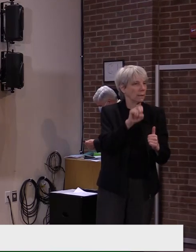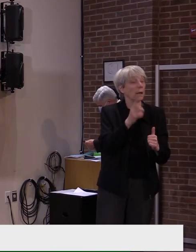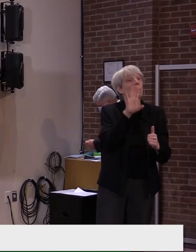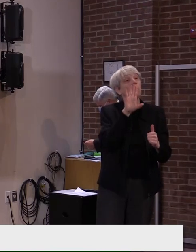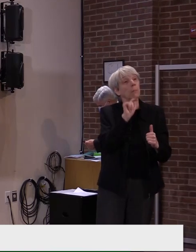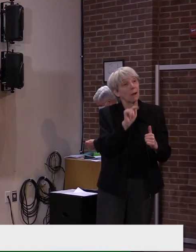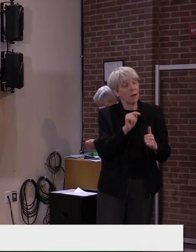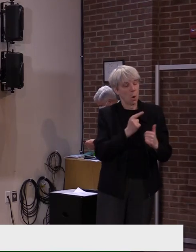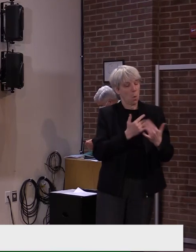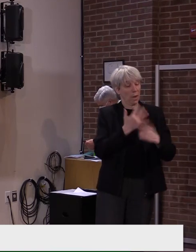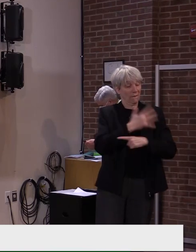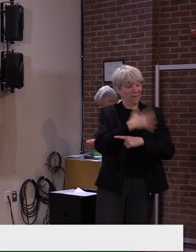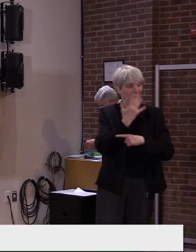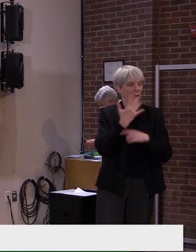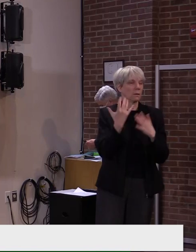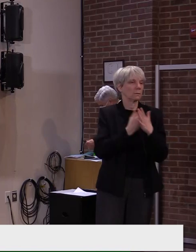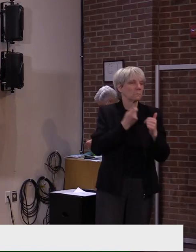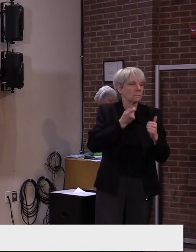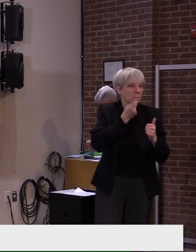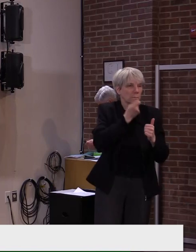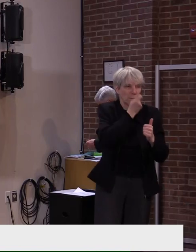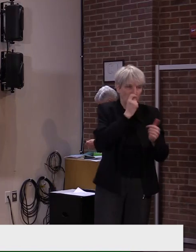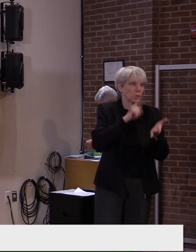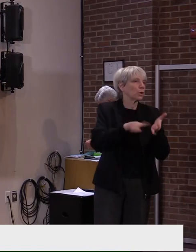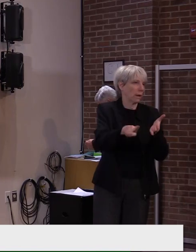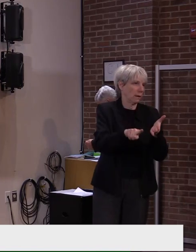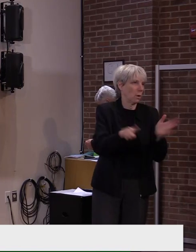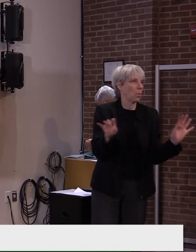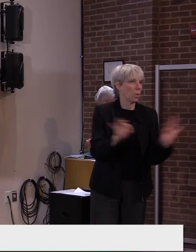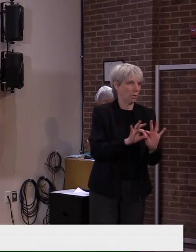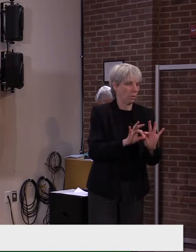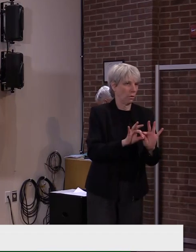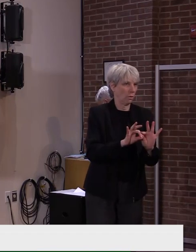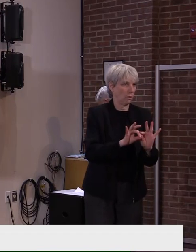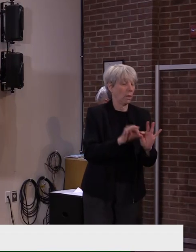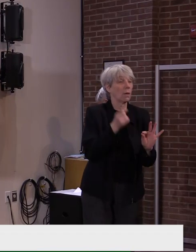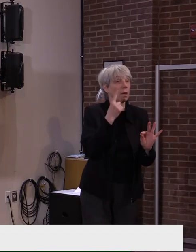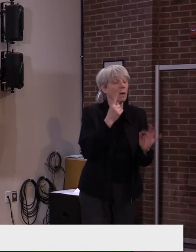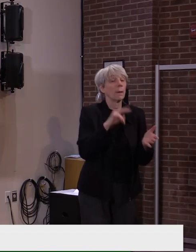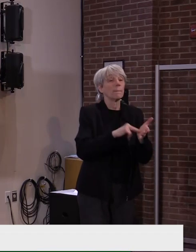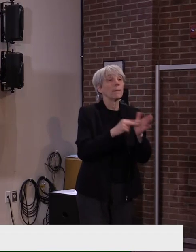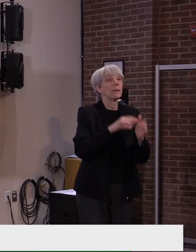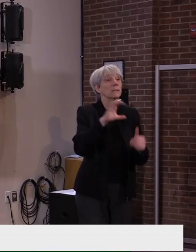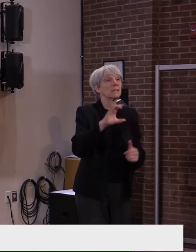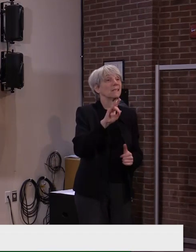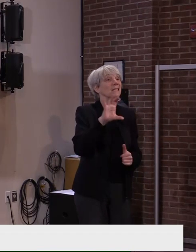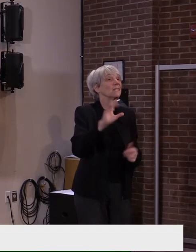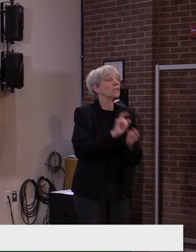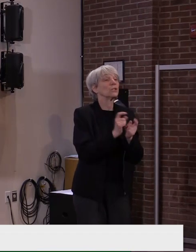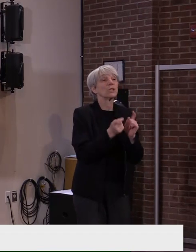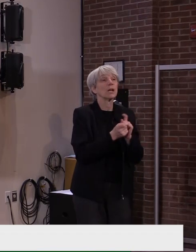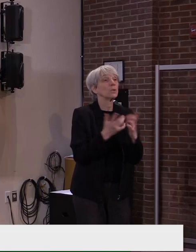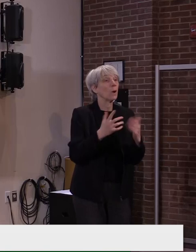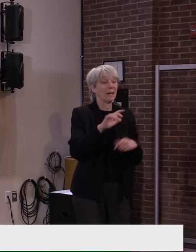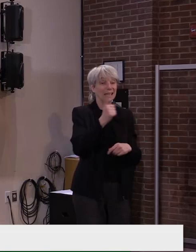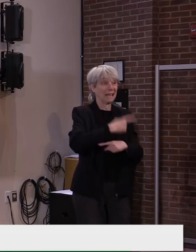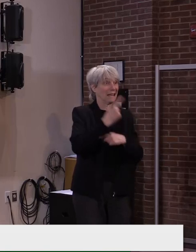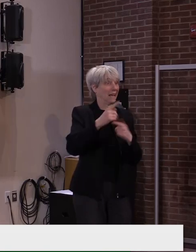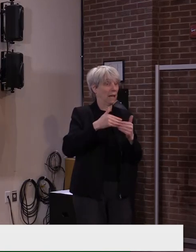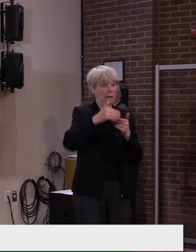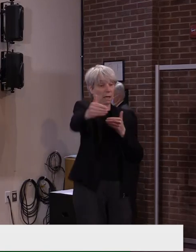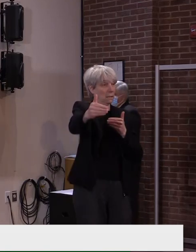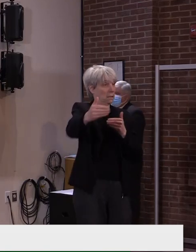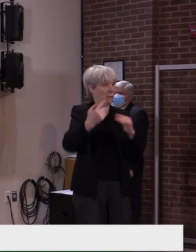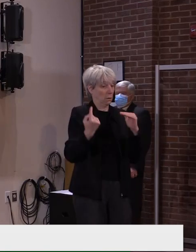5 days later. So the essentials of their plan are, of course, the change in the number of days,